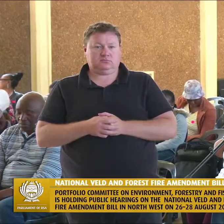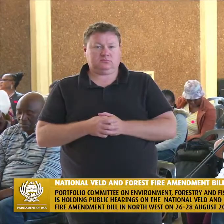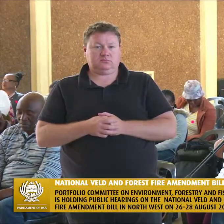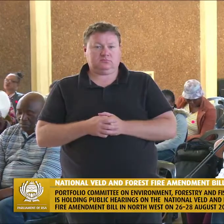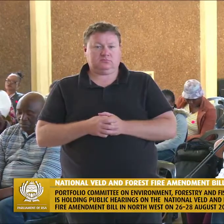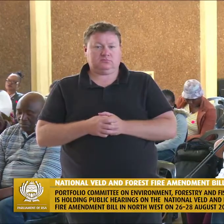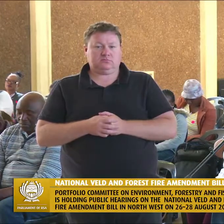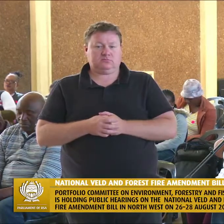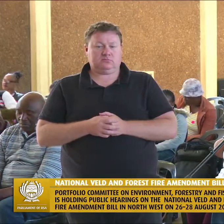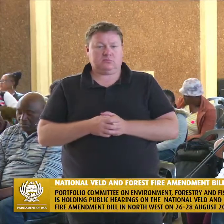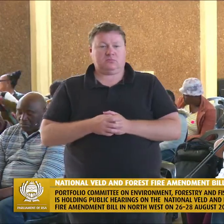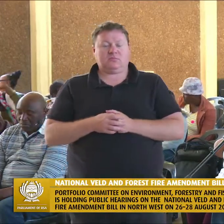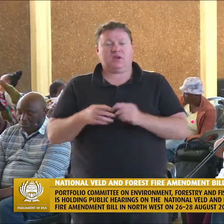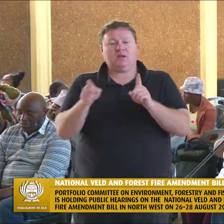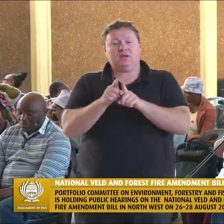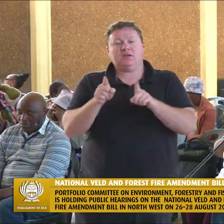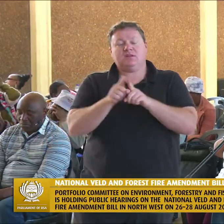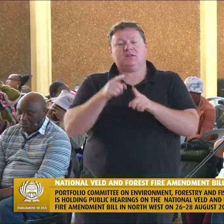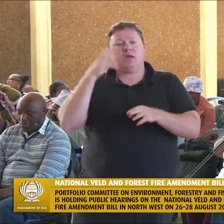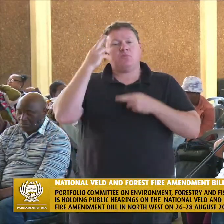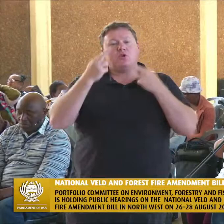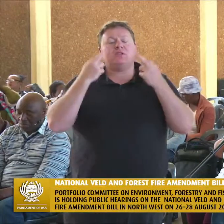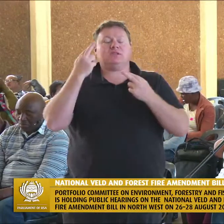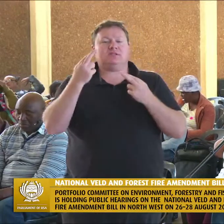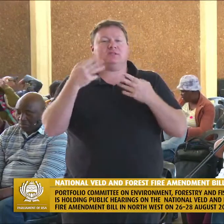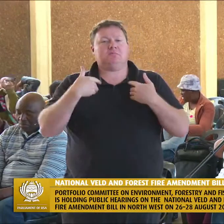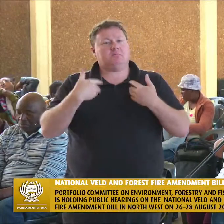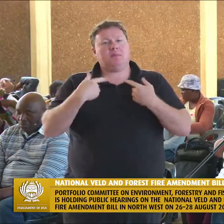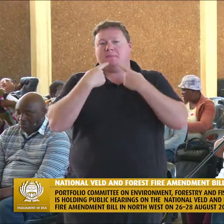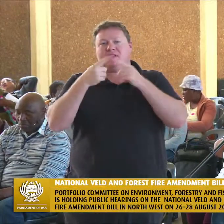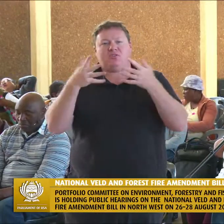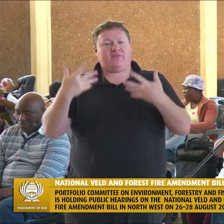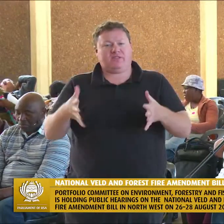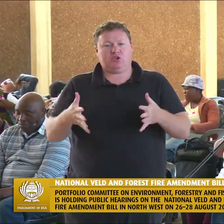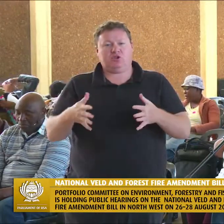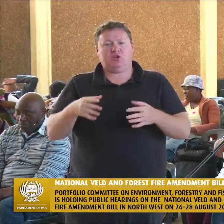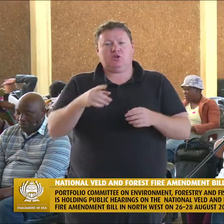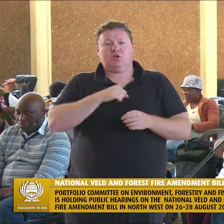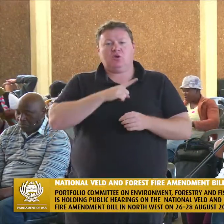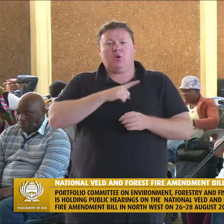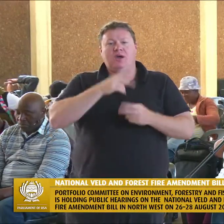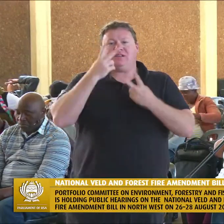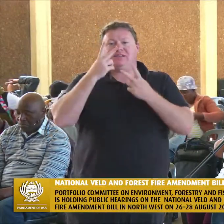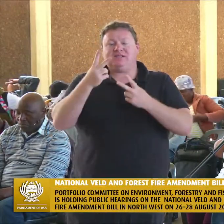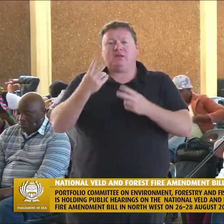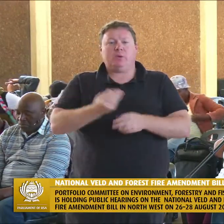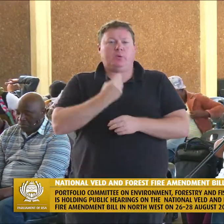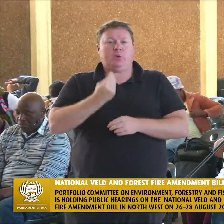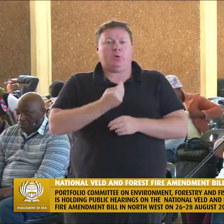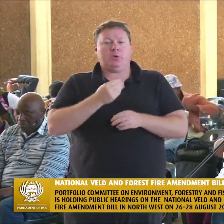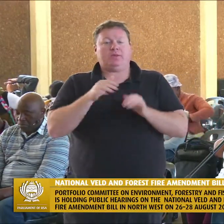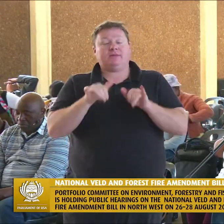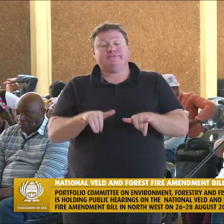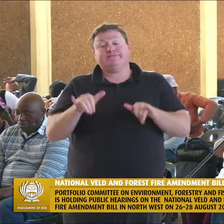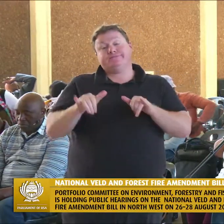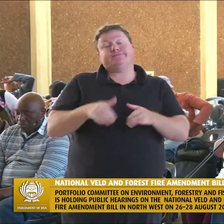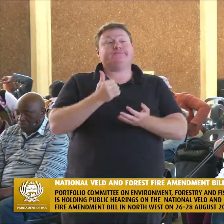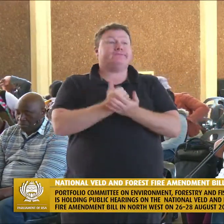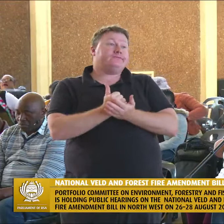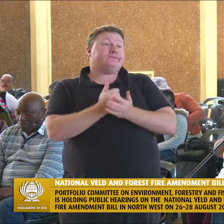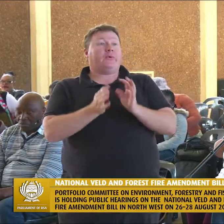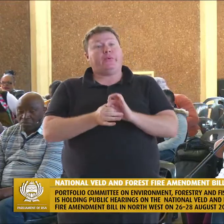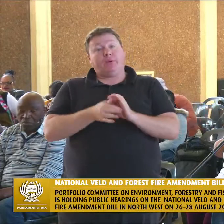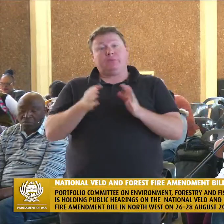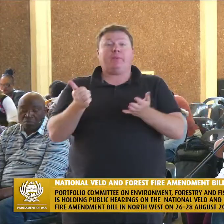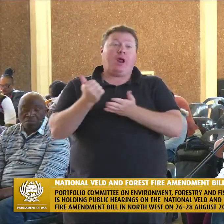due to the very same reasons that i have already mentioned that's why you see the youth sitting just idly not helping